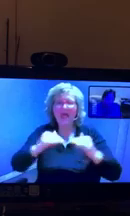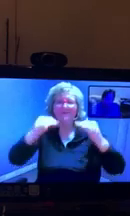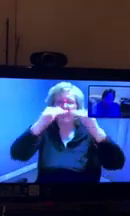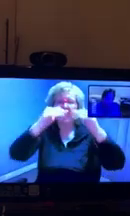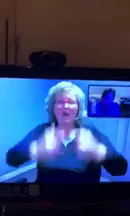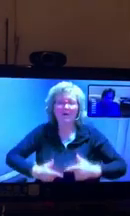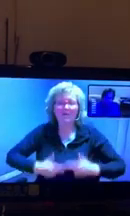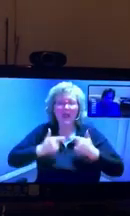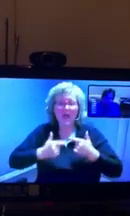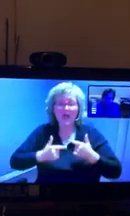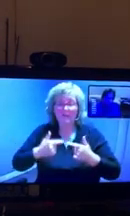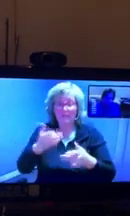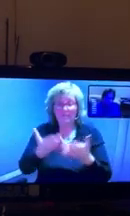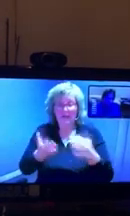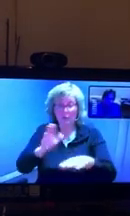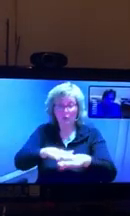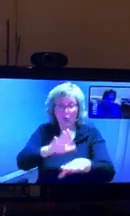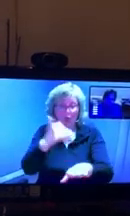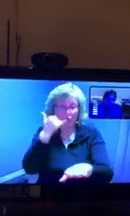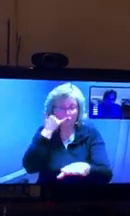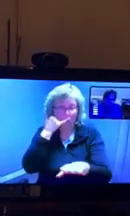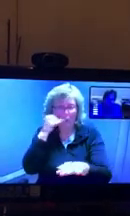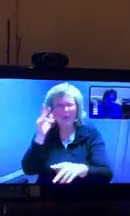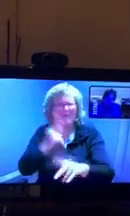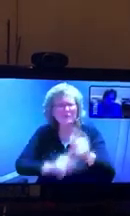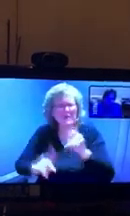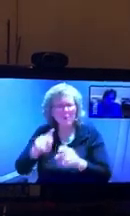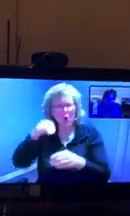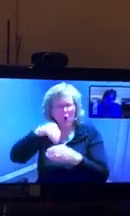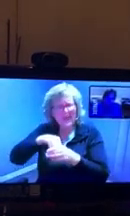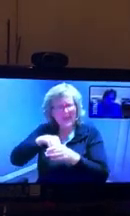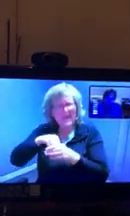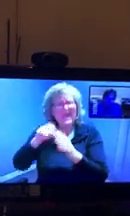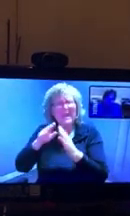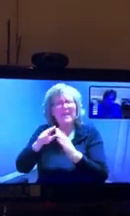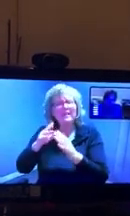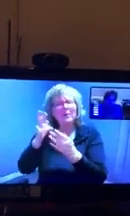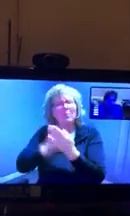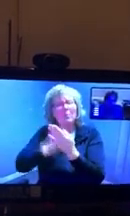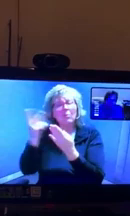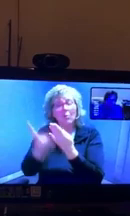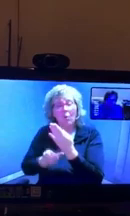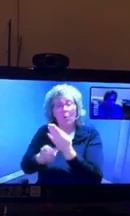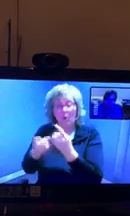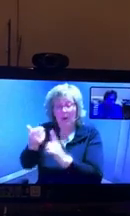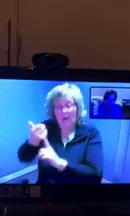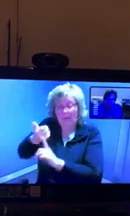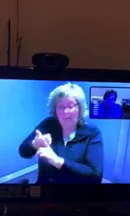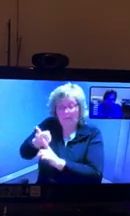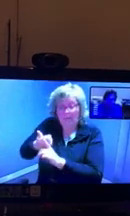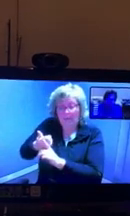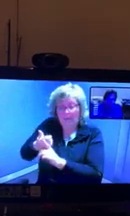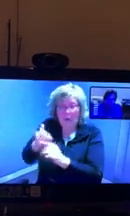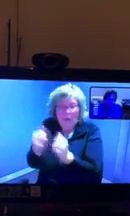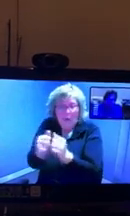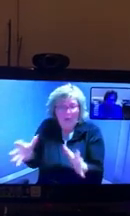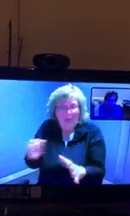are homeless in our program. You can get 35 together, and then get it in. You never have to go back to